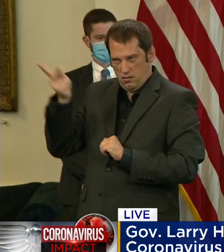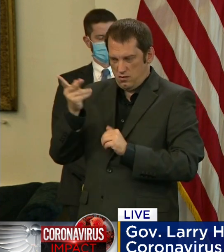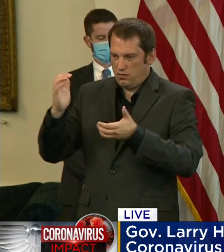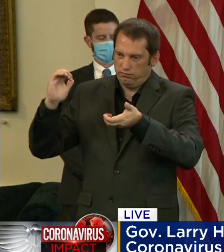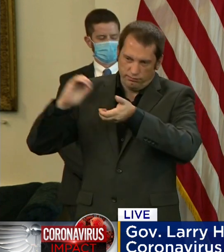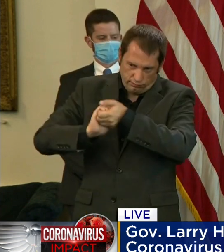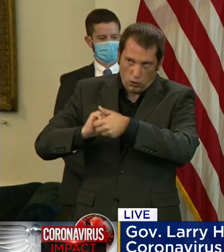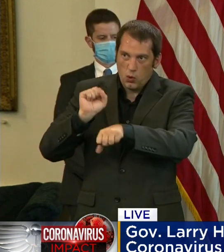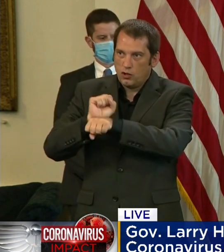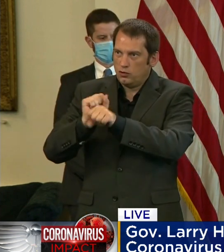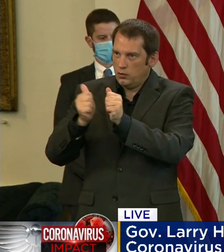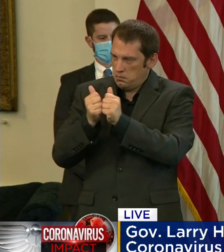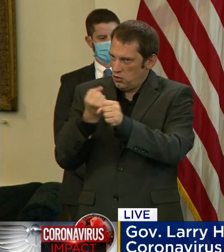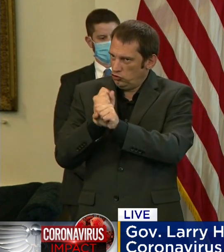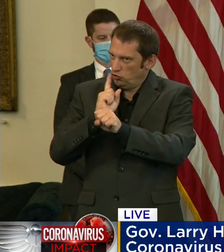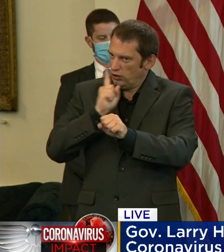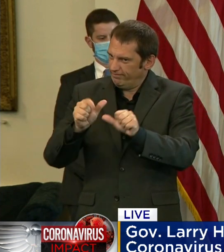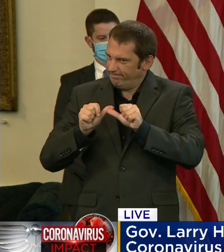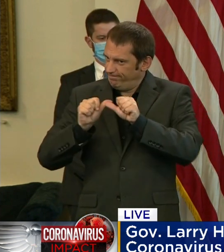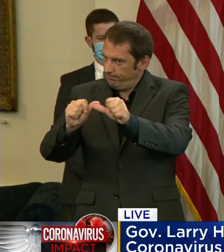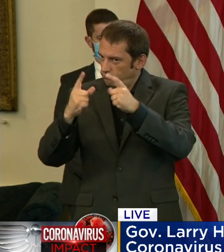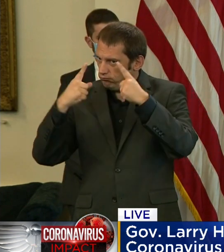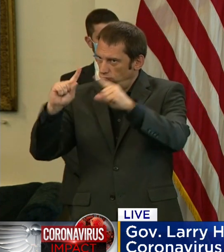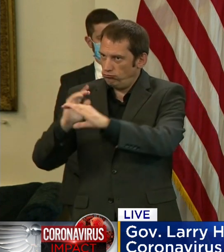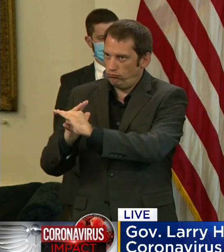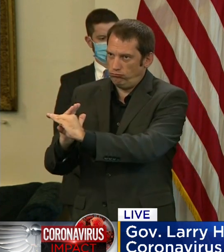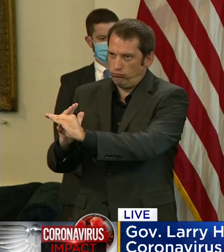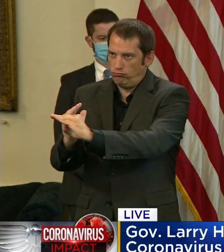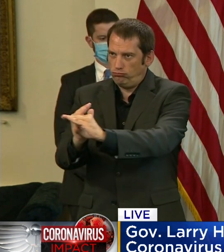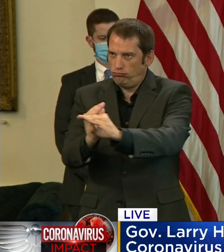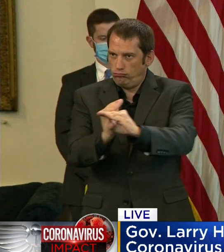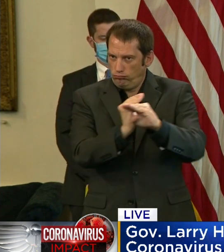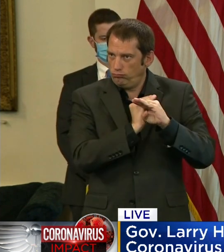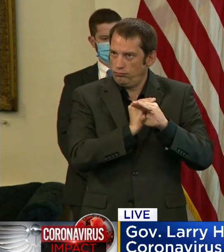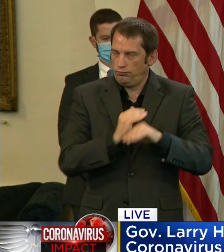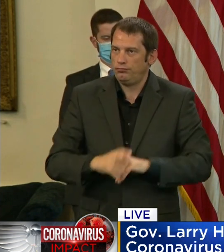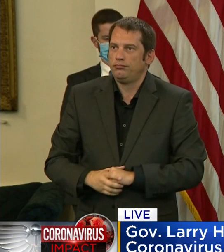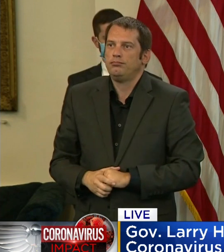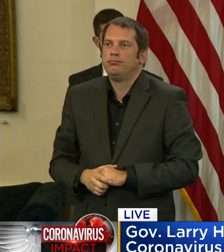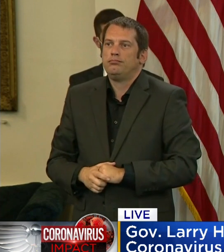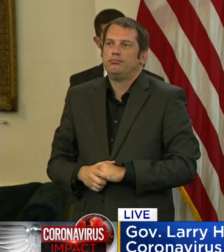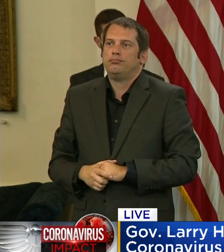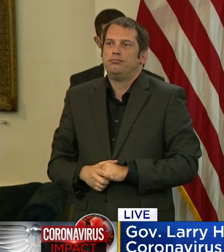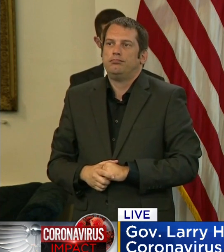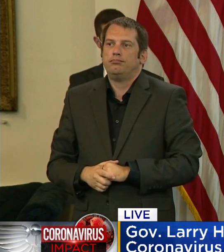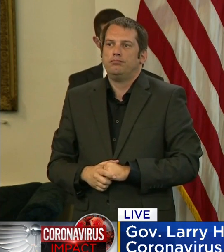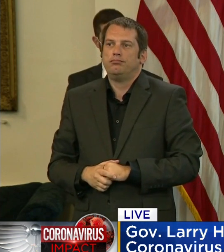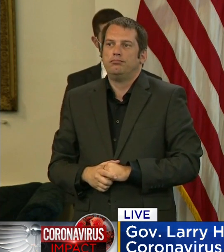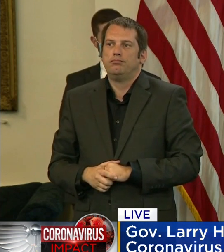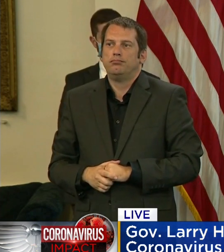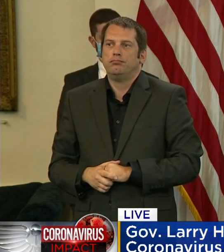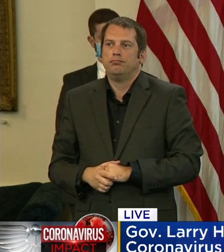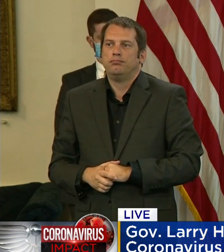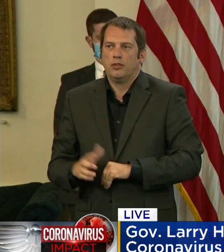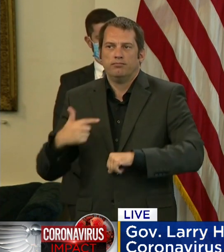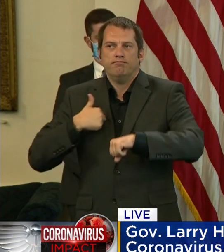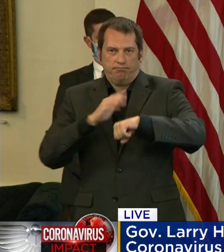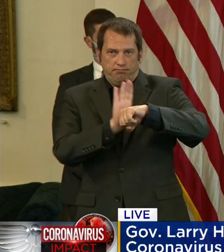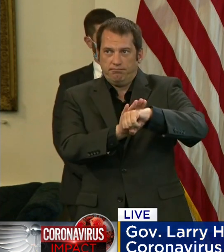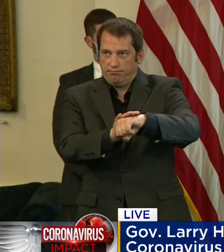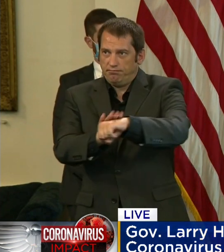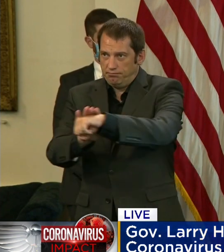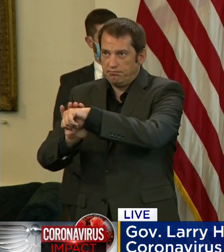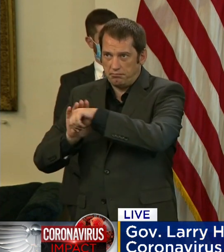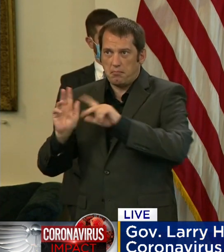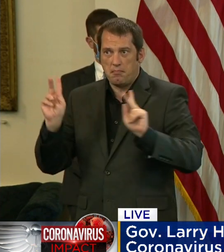as continue our outreach efforts to make the public aware of COVID-19 scams and frauds. I urge citizens to remain vigilant